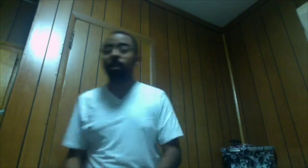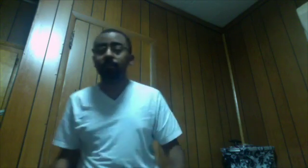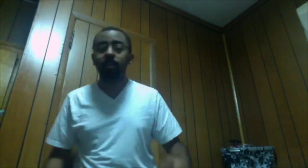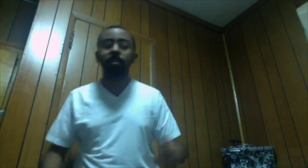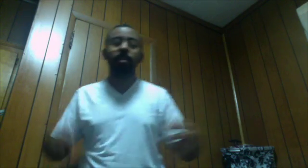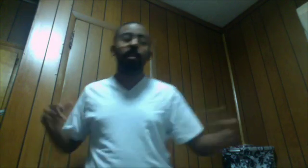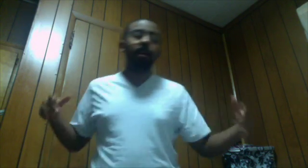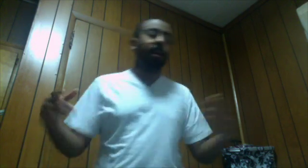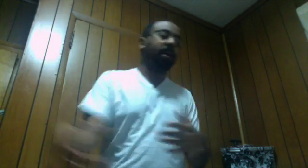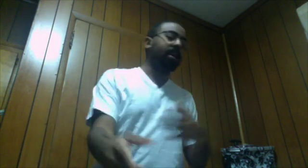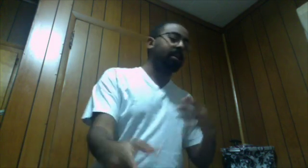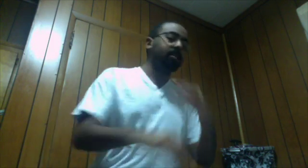these. And